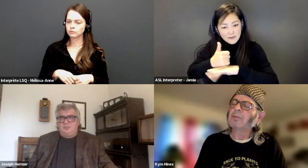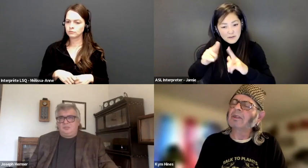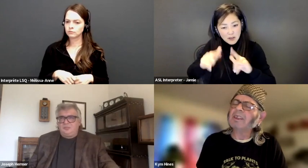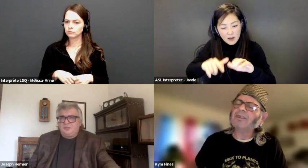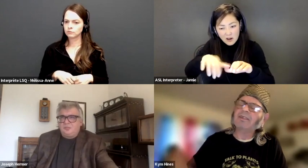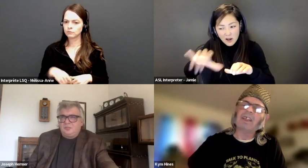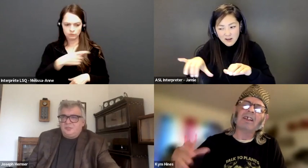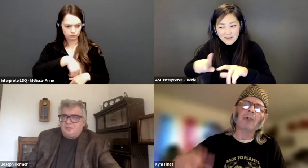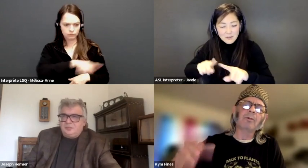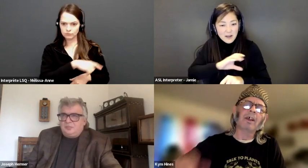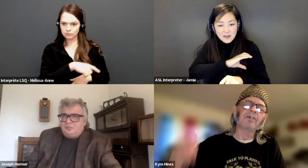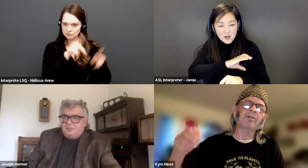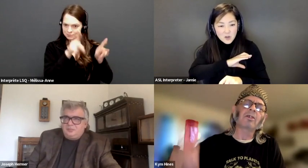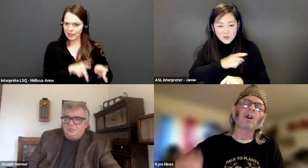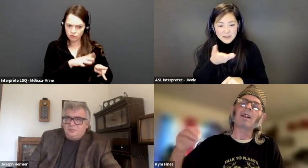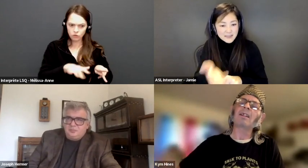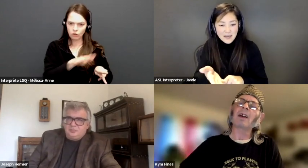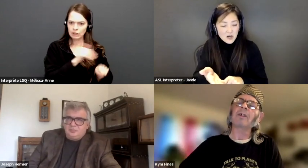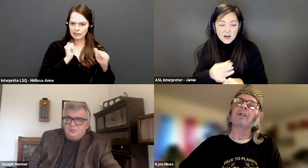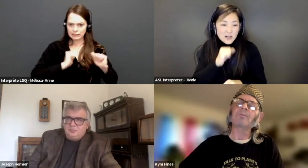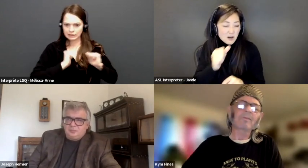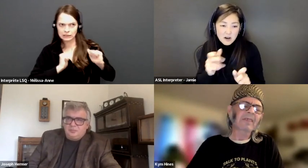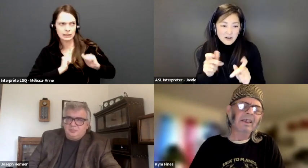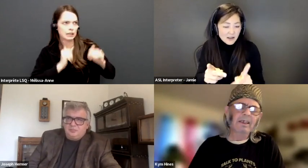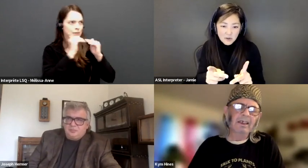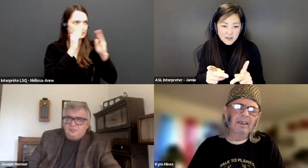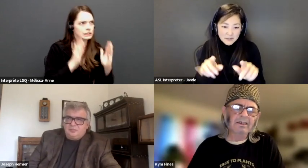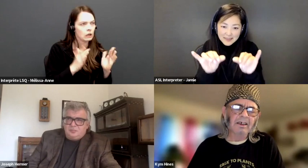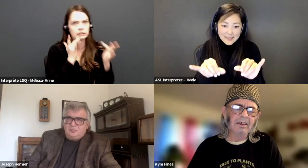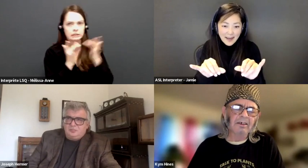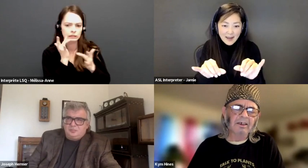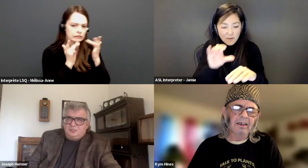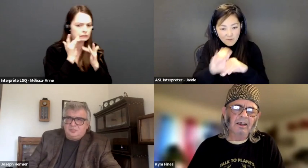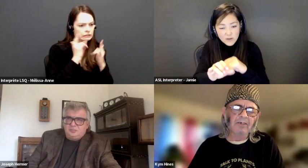the police state apparatus are not allowing it. And